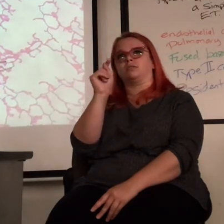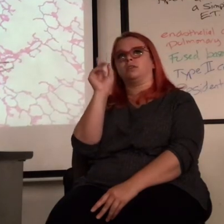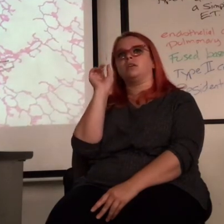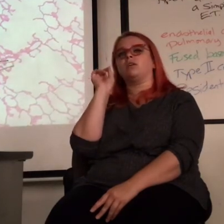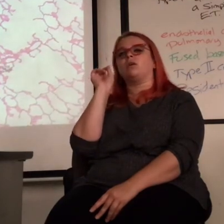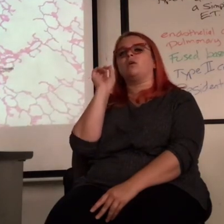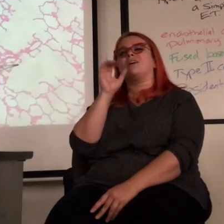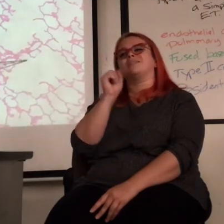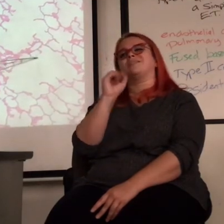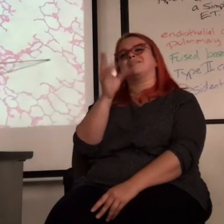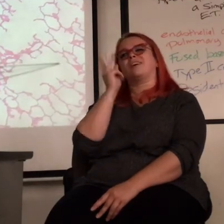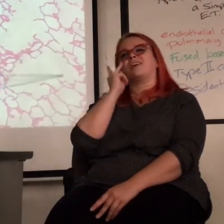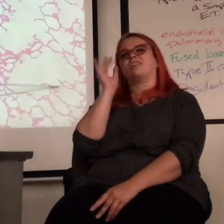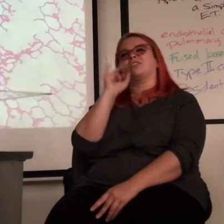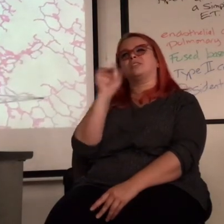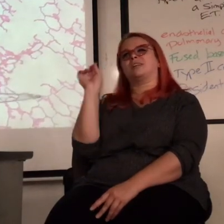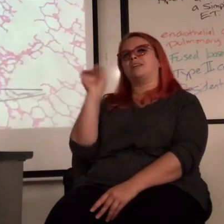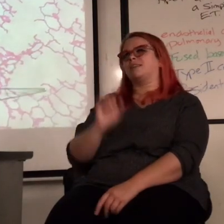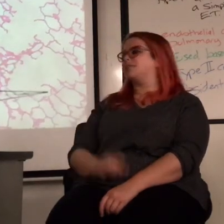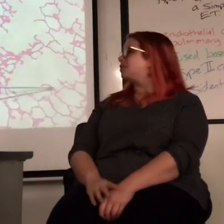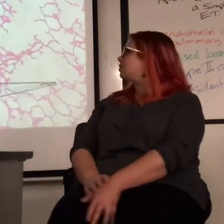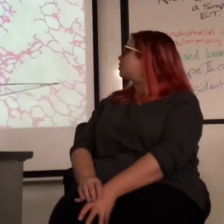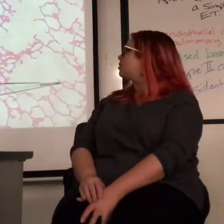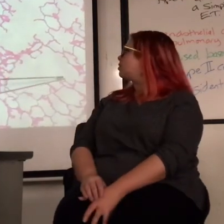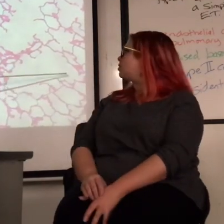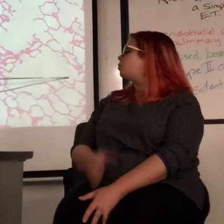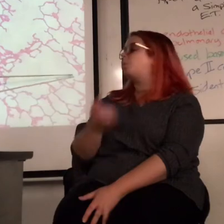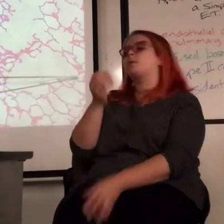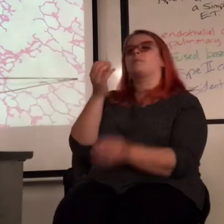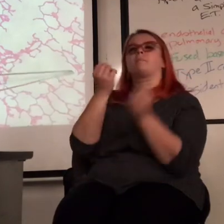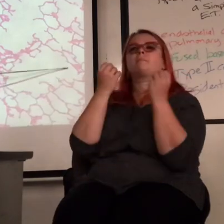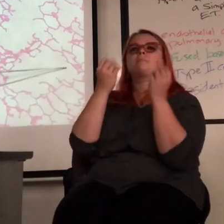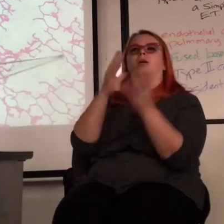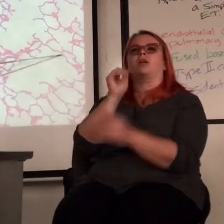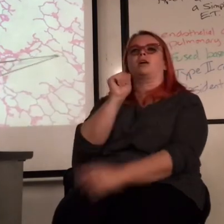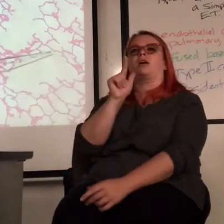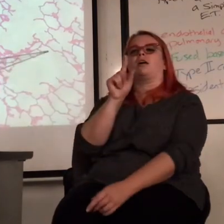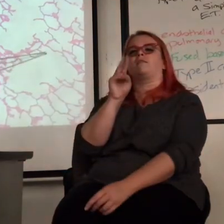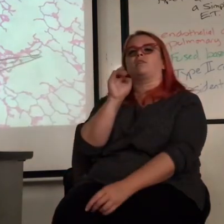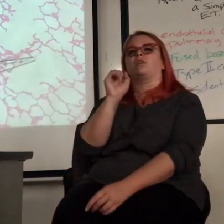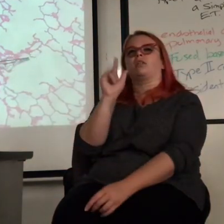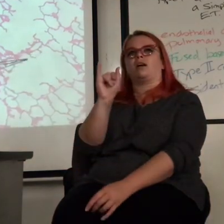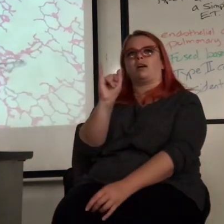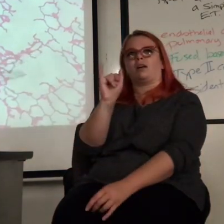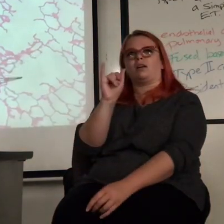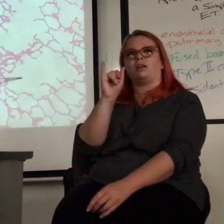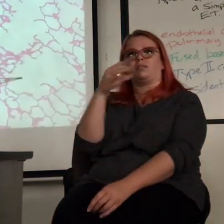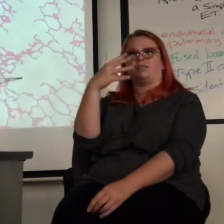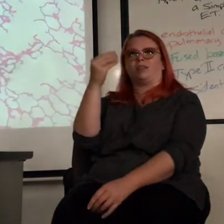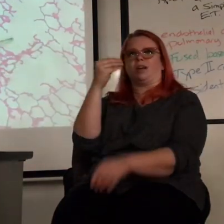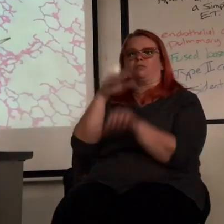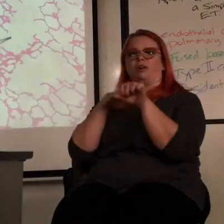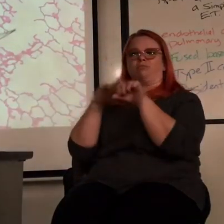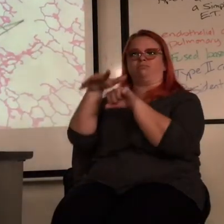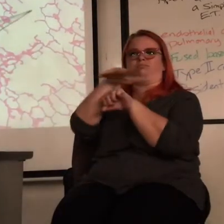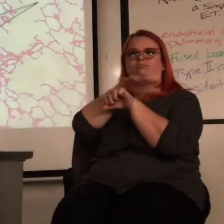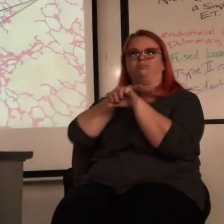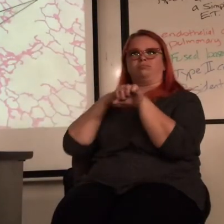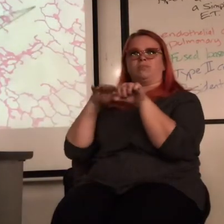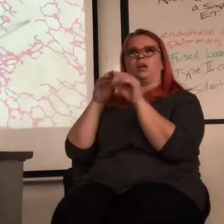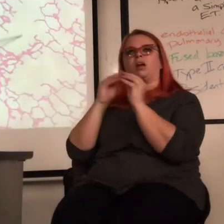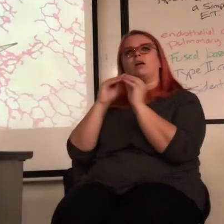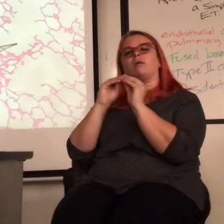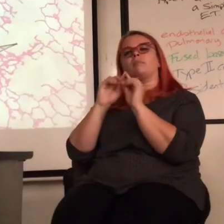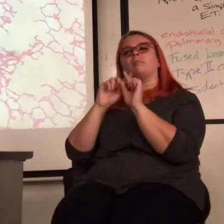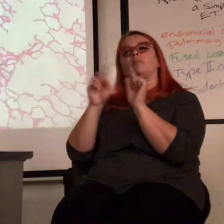like this, with many alveoli at the outskirts there. But more of a